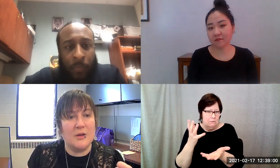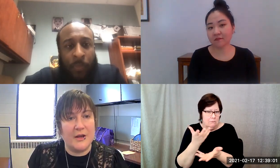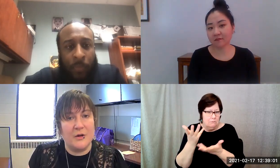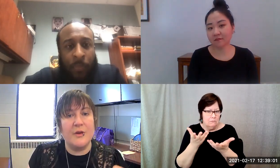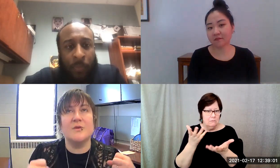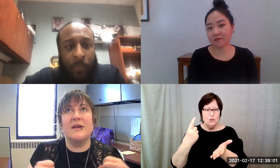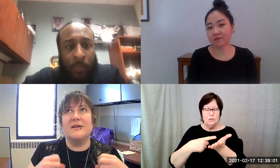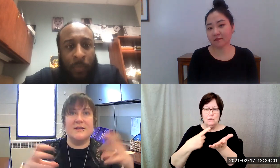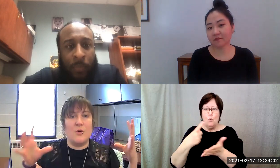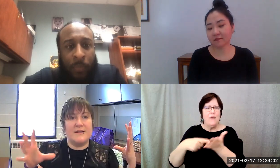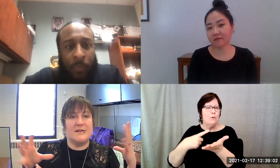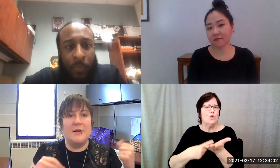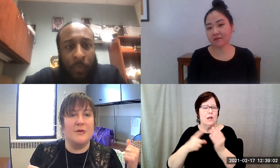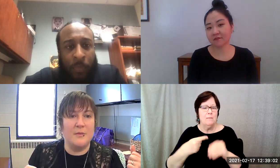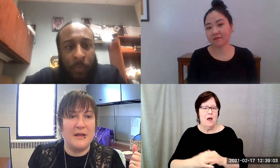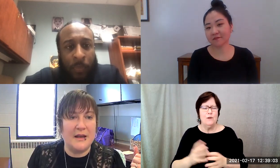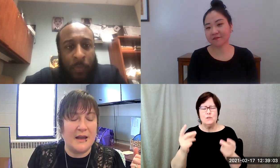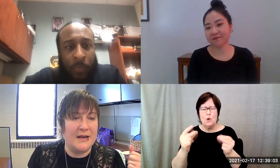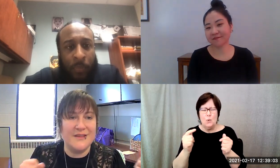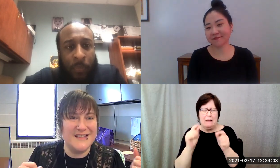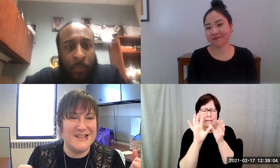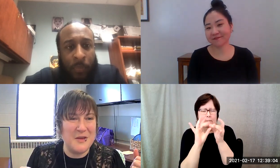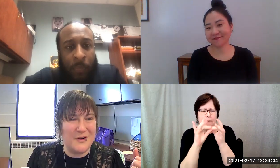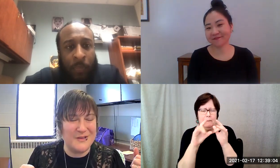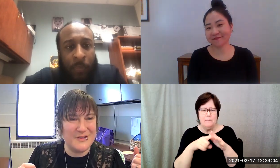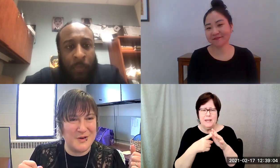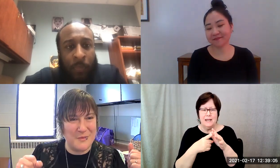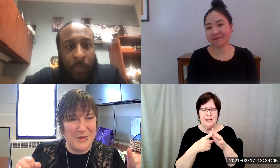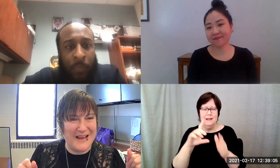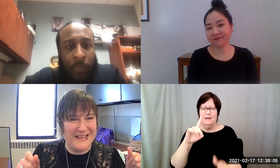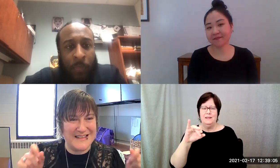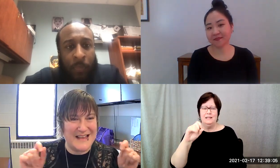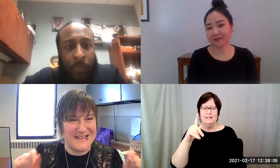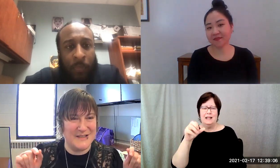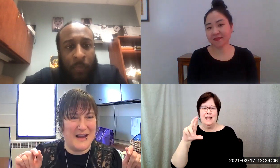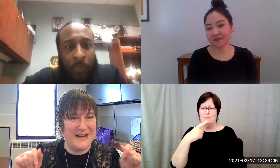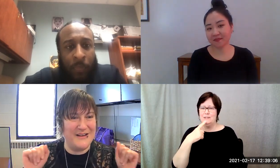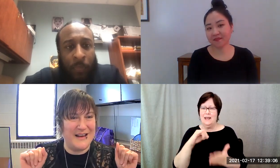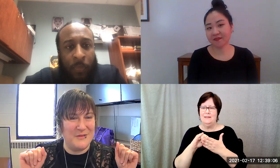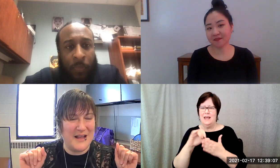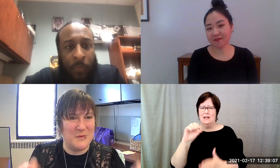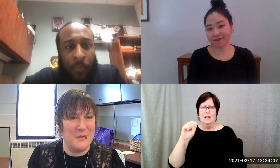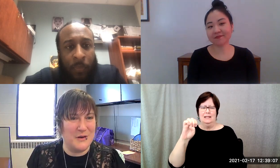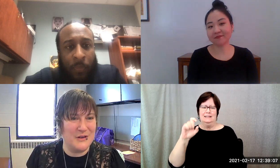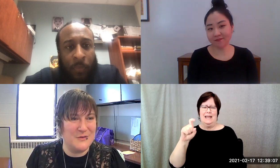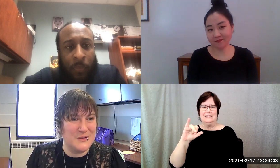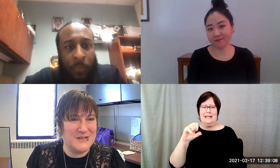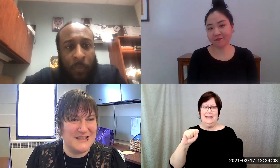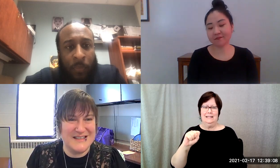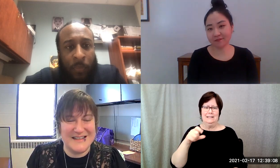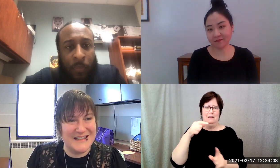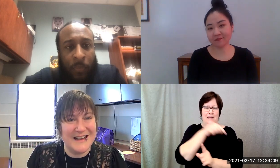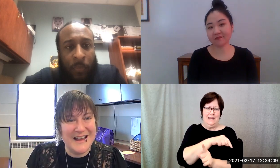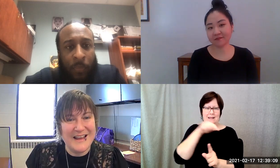to talk about, there was like a quick disclaimer in the beginning, and even the disclaimer sort of implied that sex is binary, and that's why we were going to use